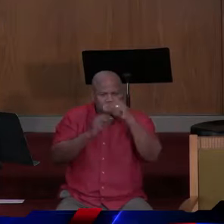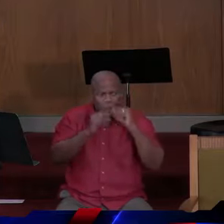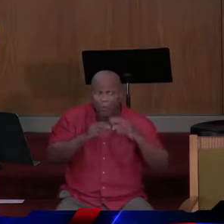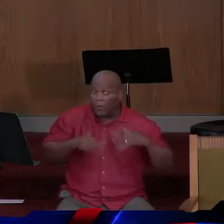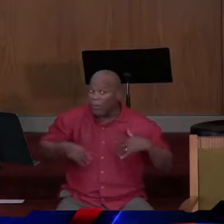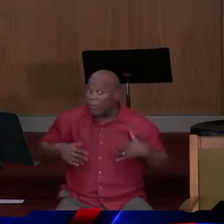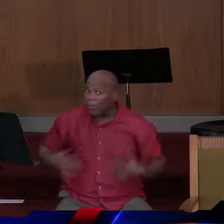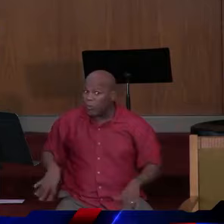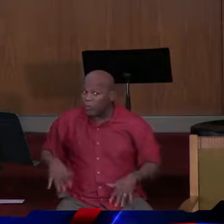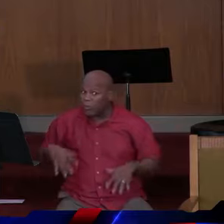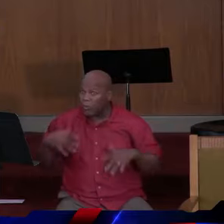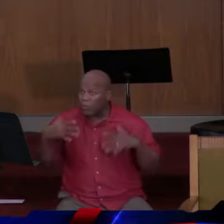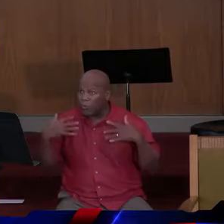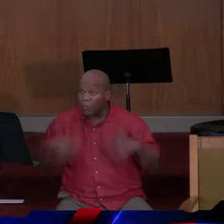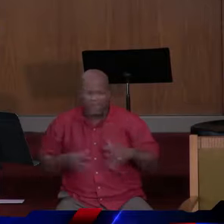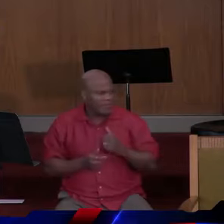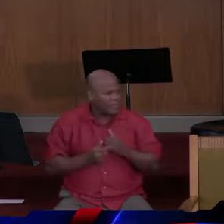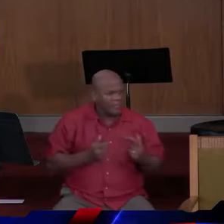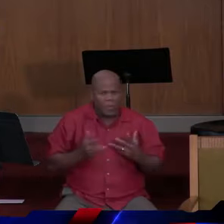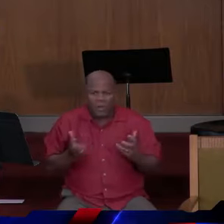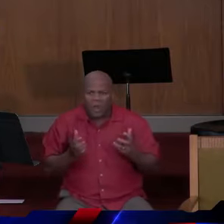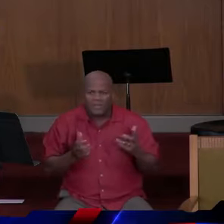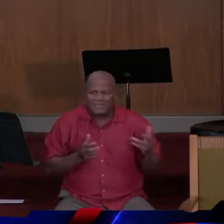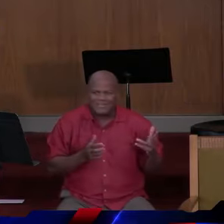I said it. Everybody want to be